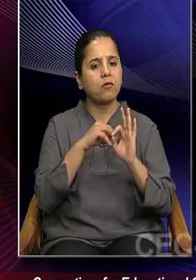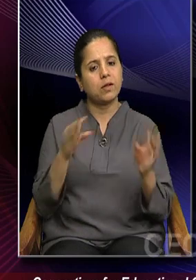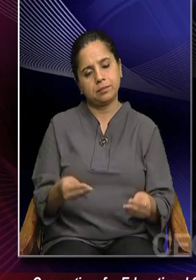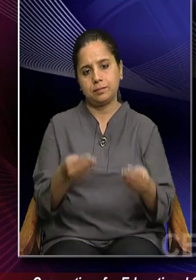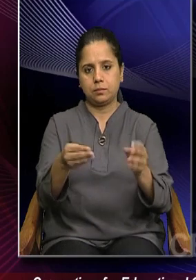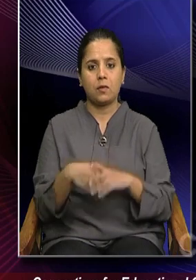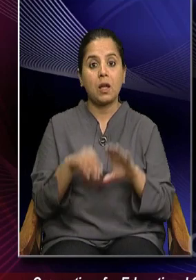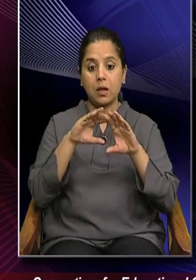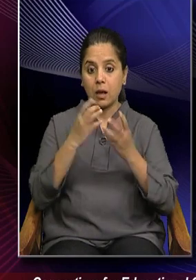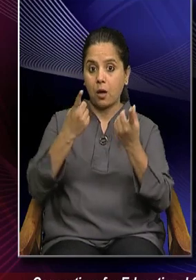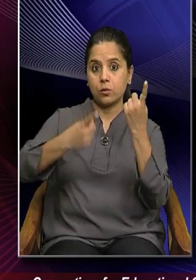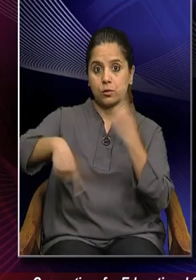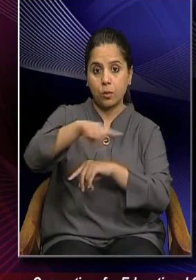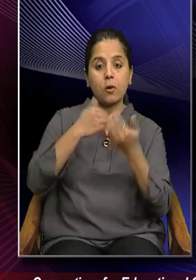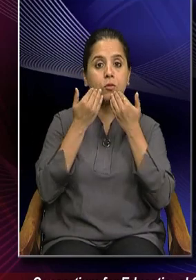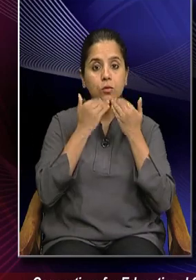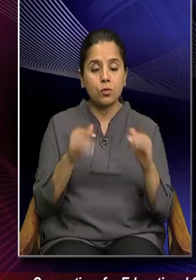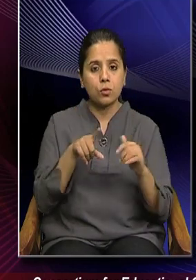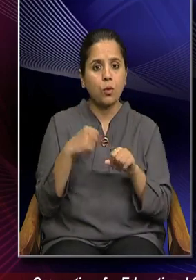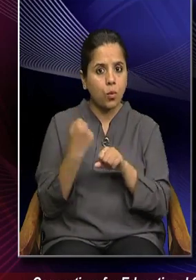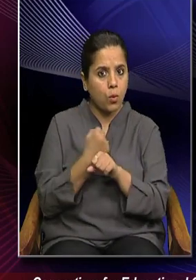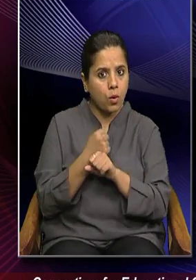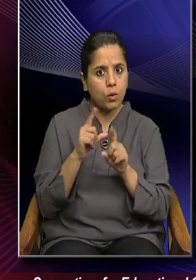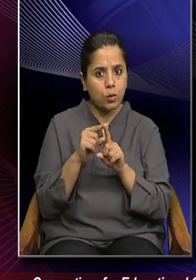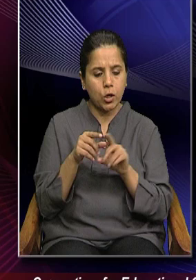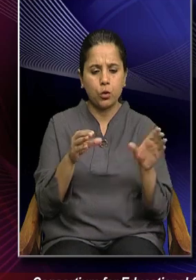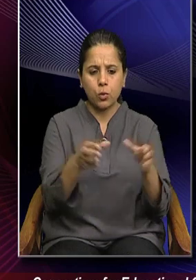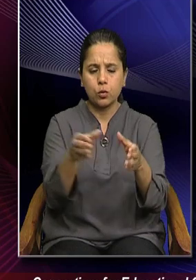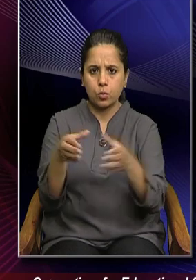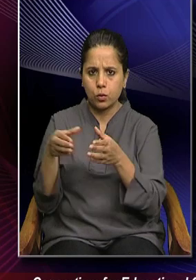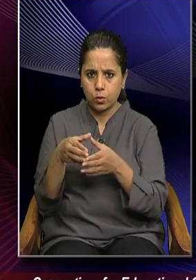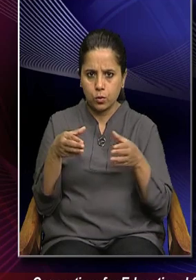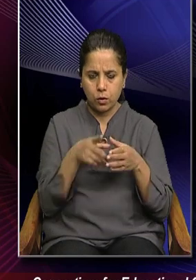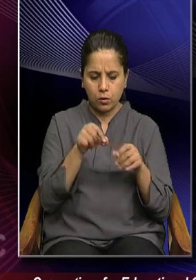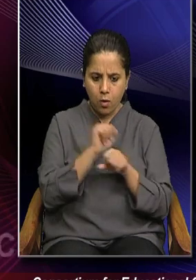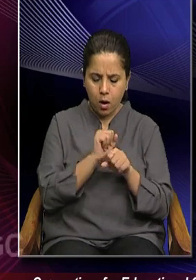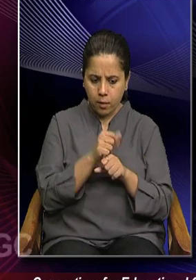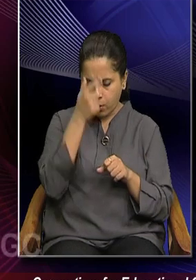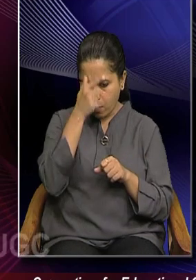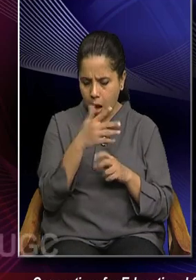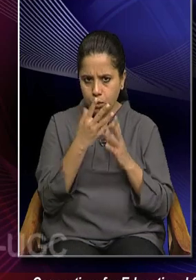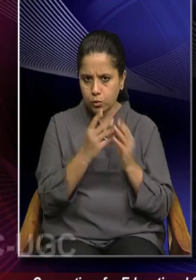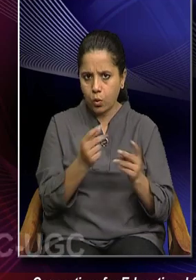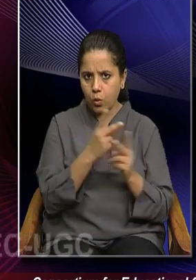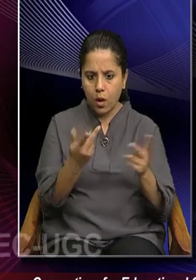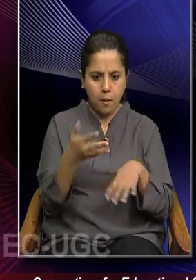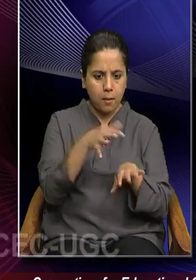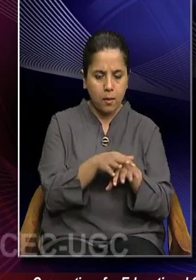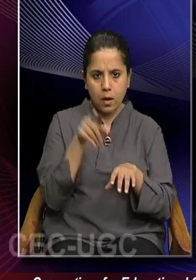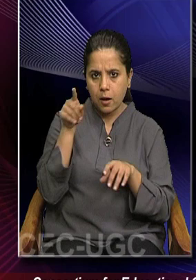In the classroom, the students work in the small groups on the work problems applying